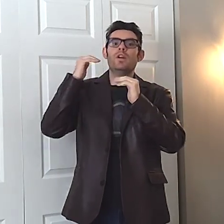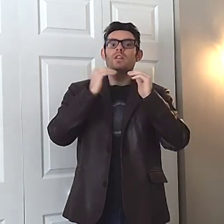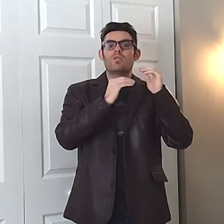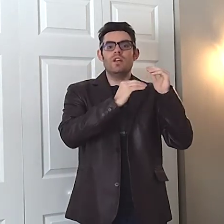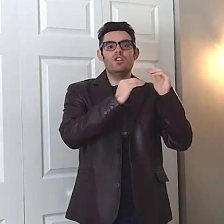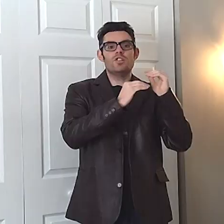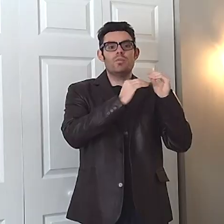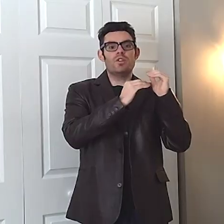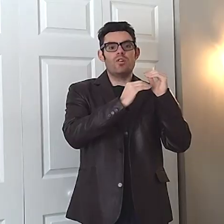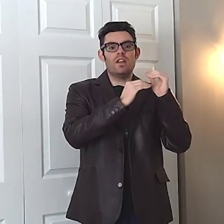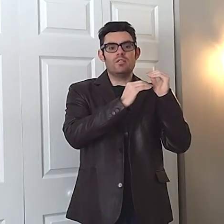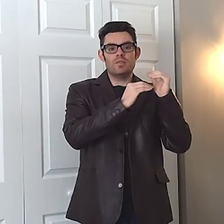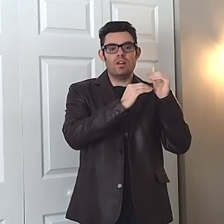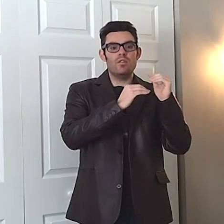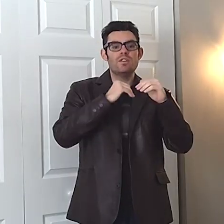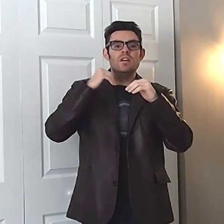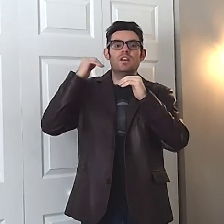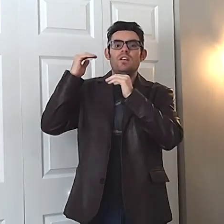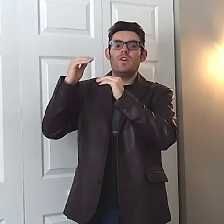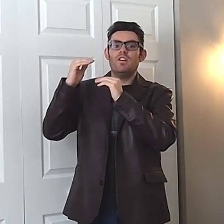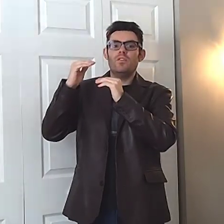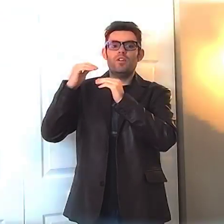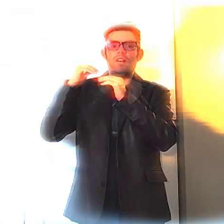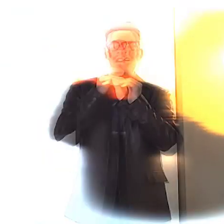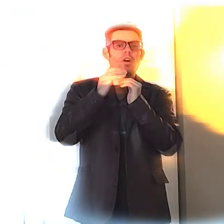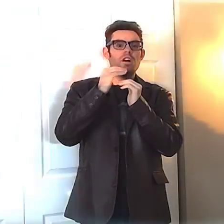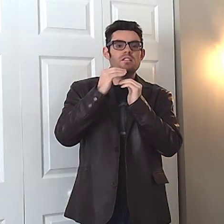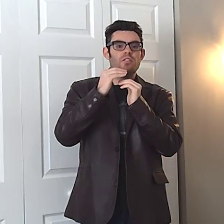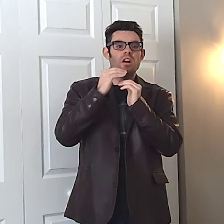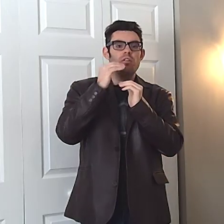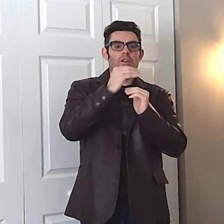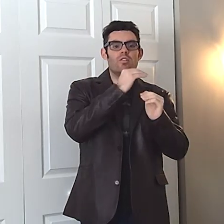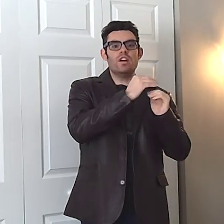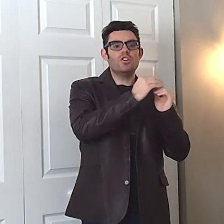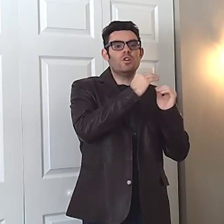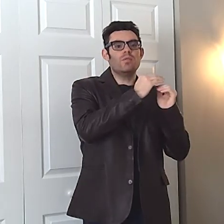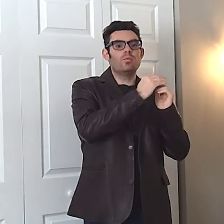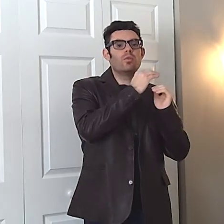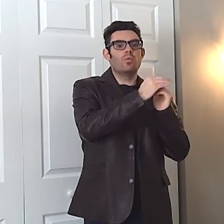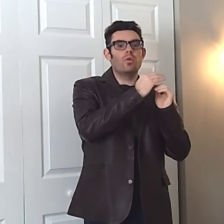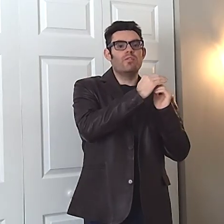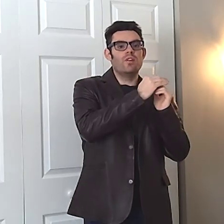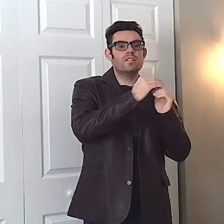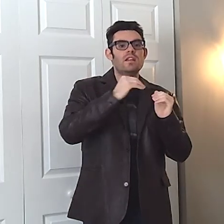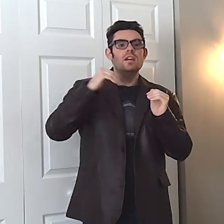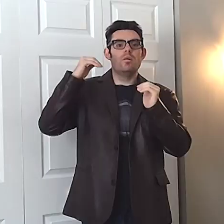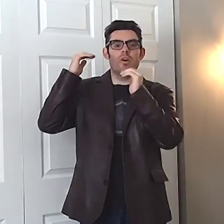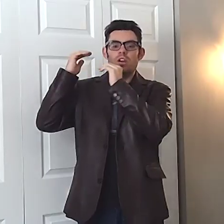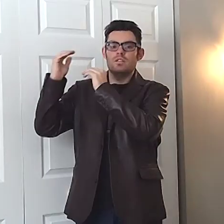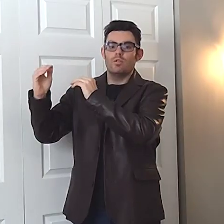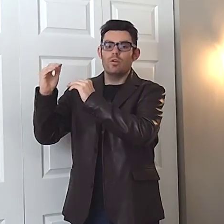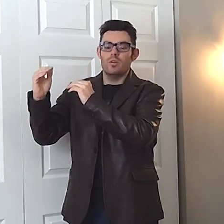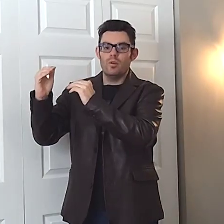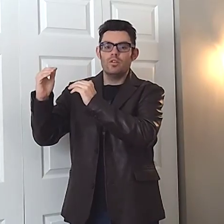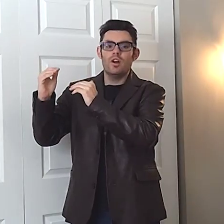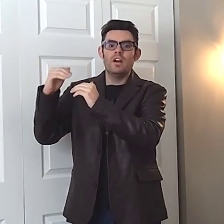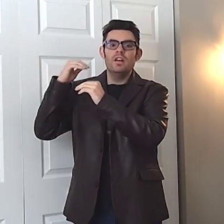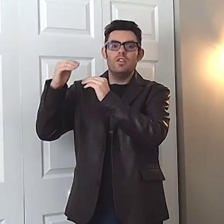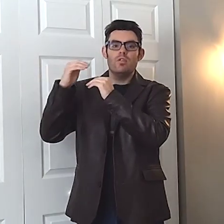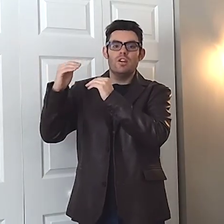the relationship with the dragons themselves is very different. Eragon and Sapphira, their relationship is more warm and fuzzy, whereas Thorn and Murtaugh, their